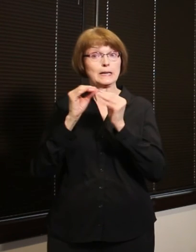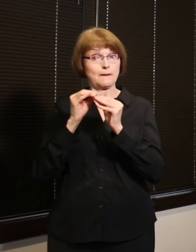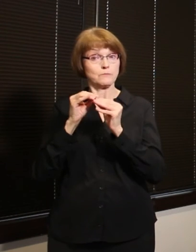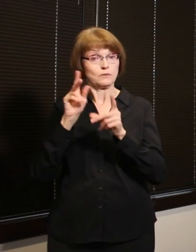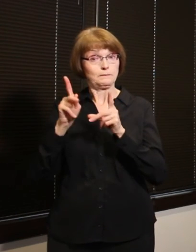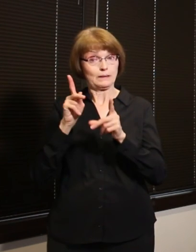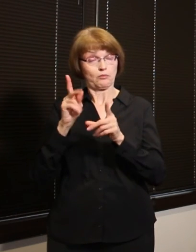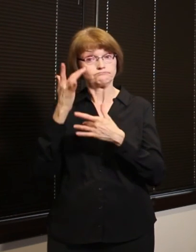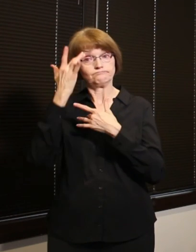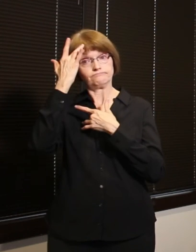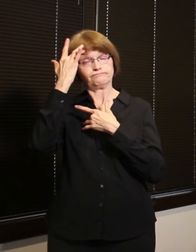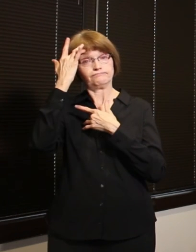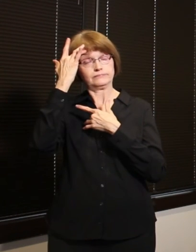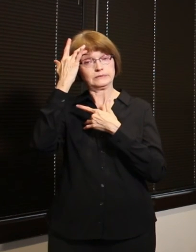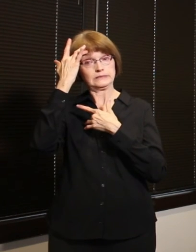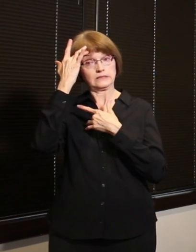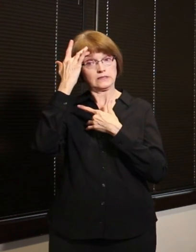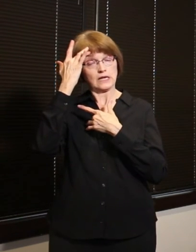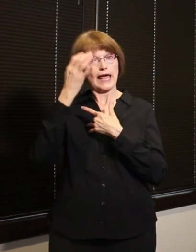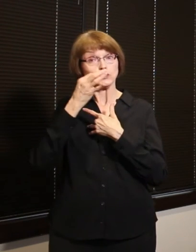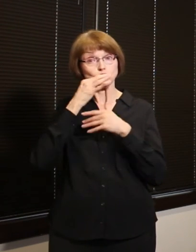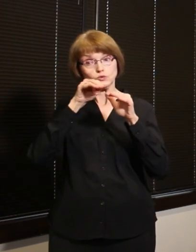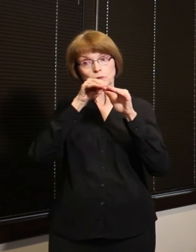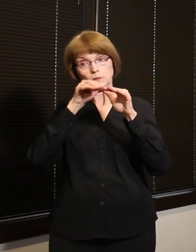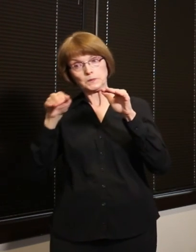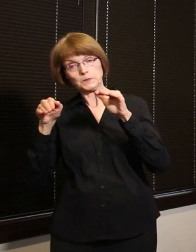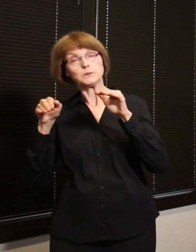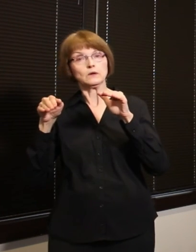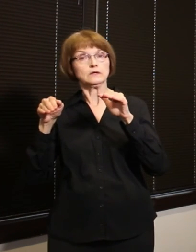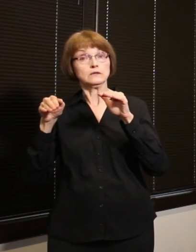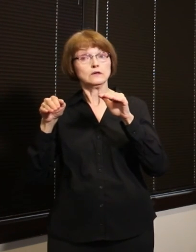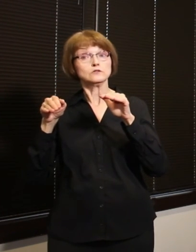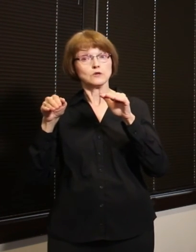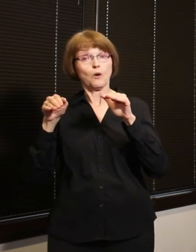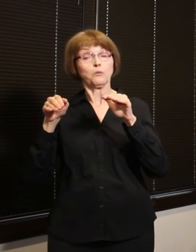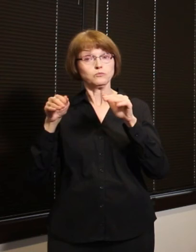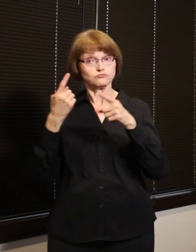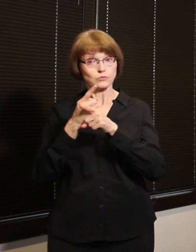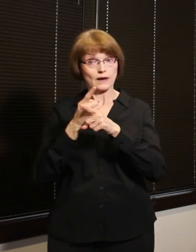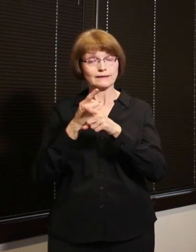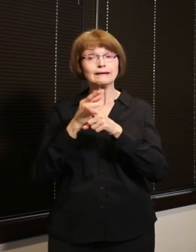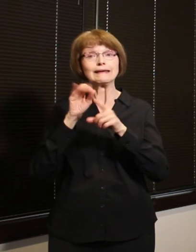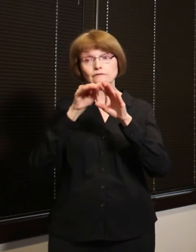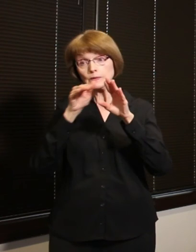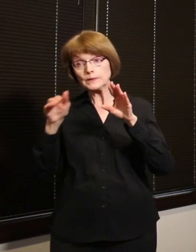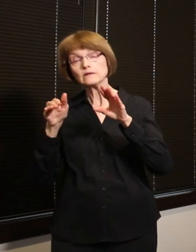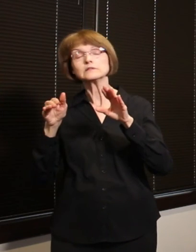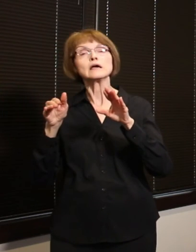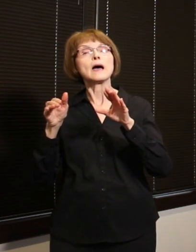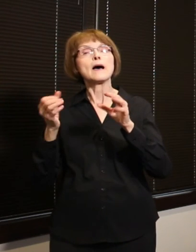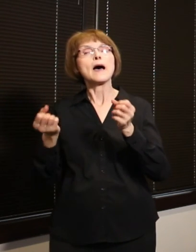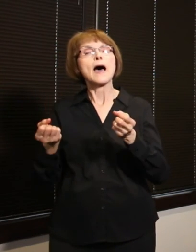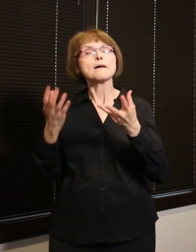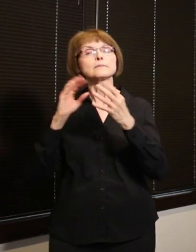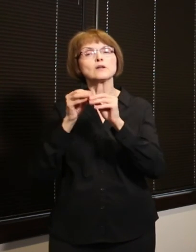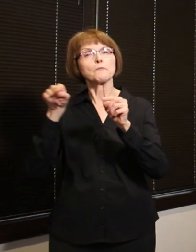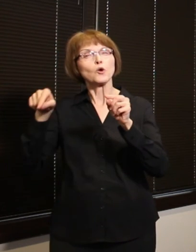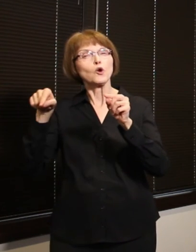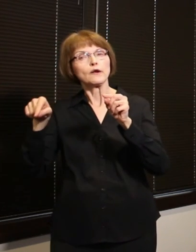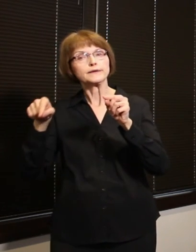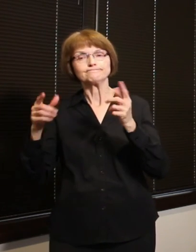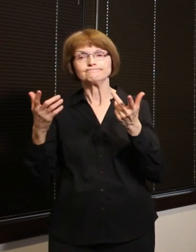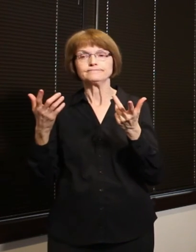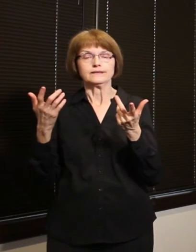number of hospitalizations would you expect to see it decline to? Tough question to answer, and I think it depends on day.